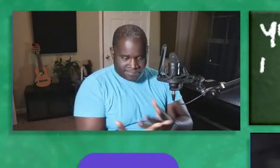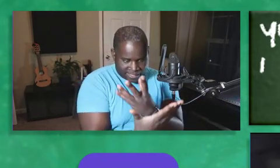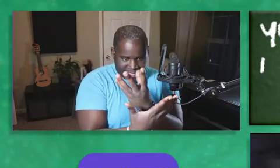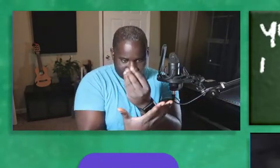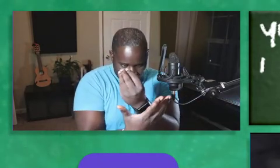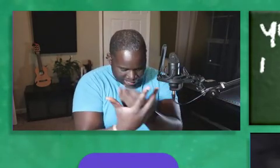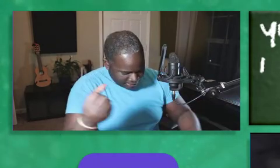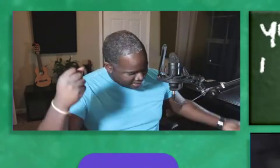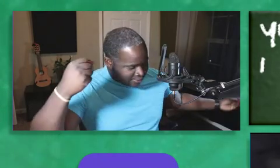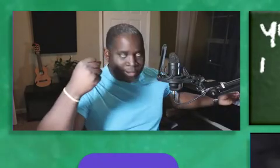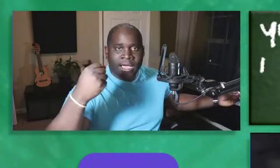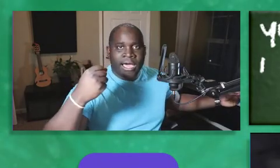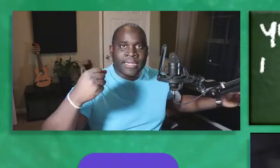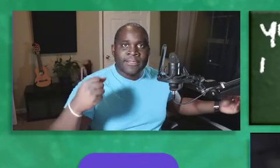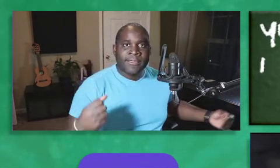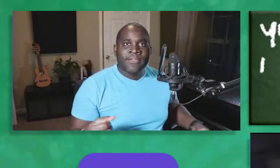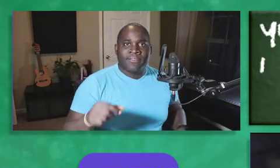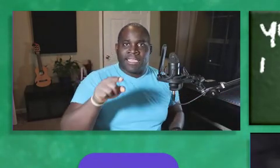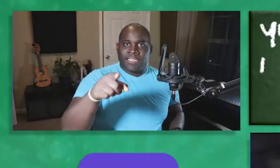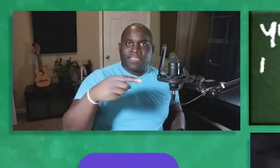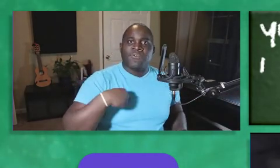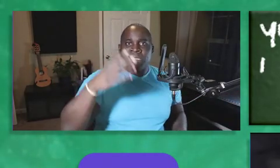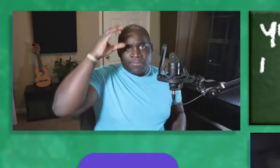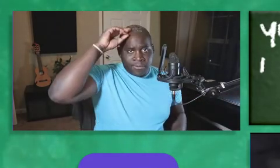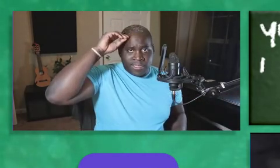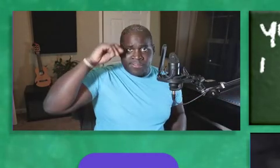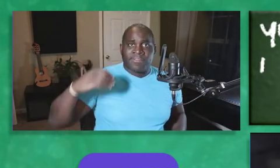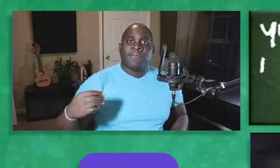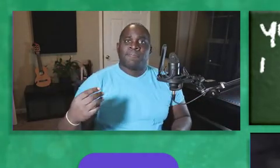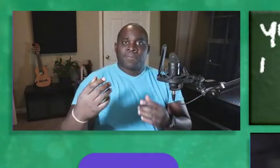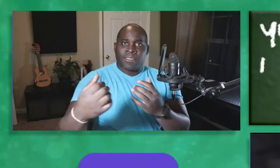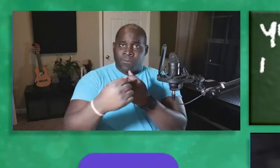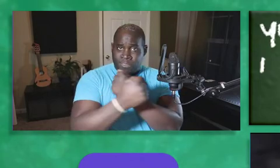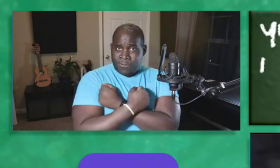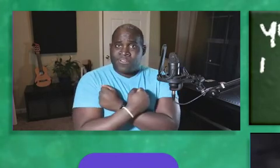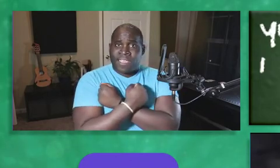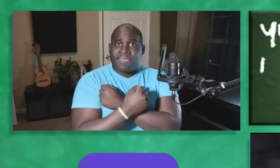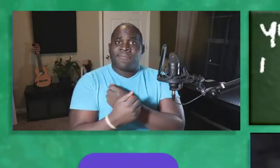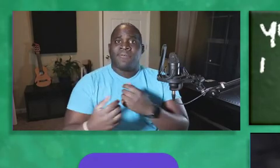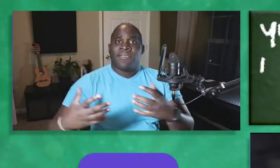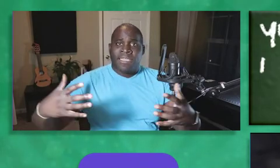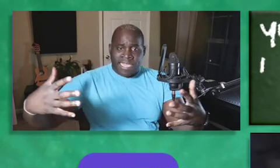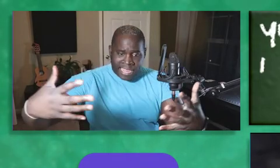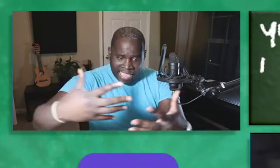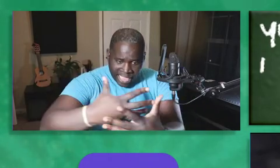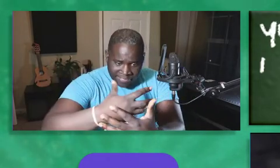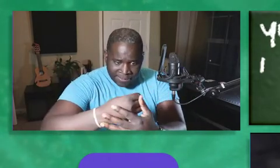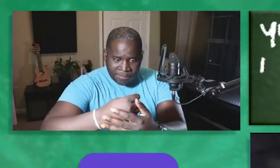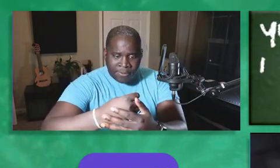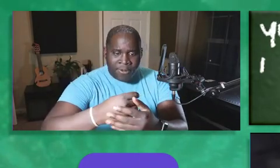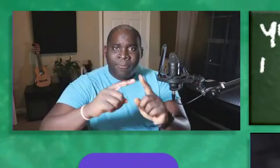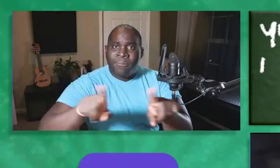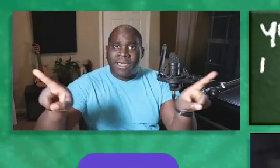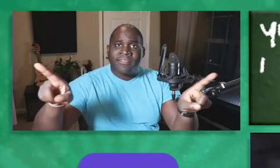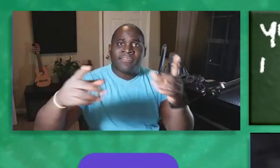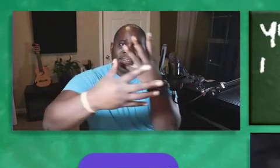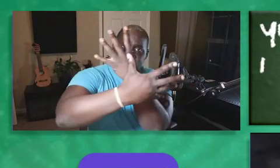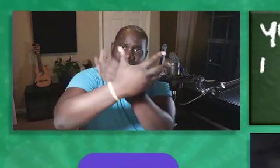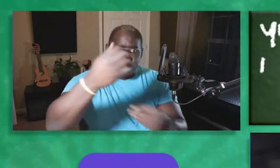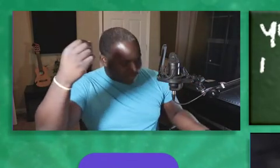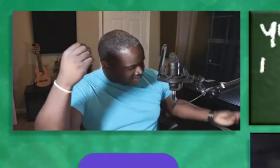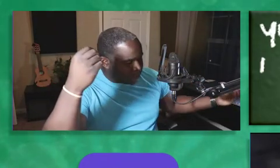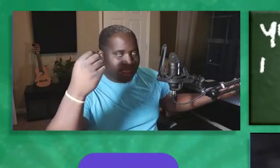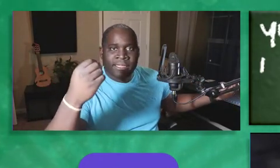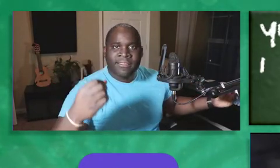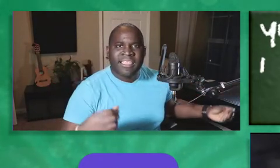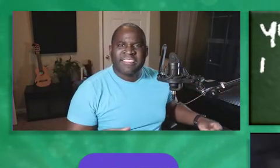them safe. Like they were here and they're gone. Like you, me, boys, they were safe and I had them, but